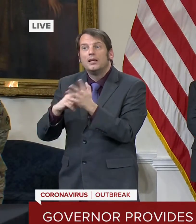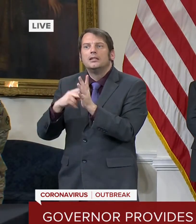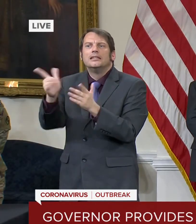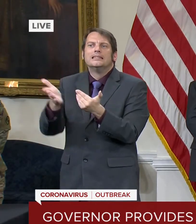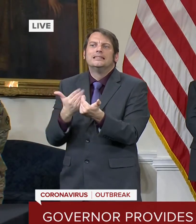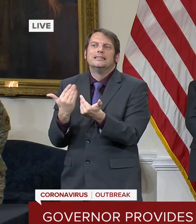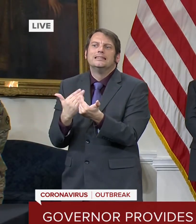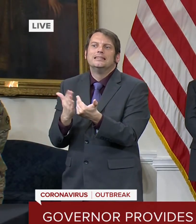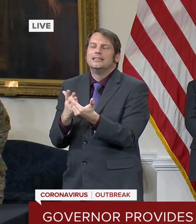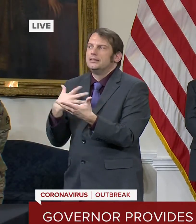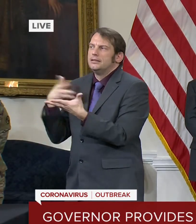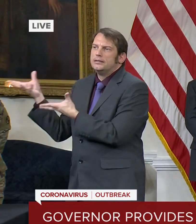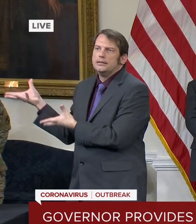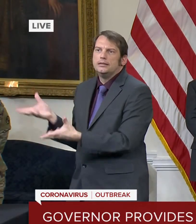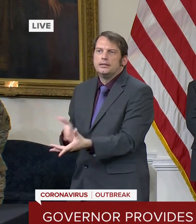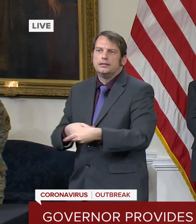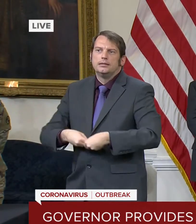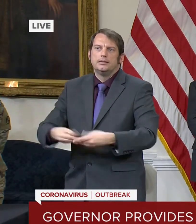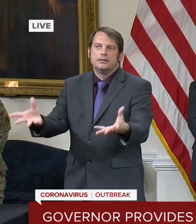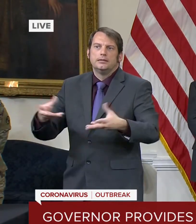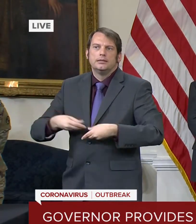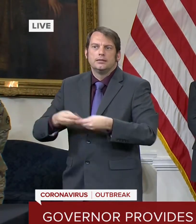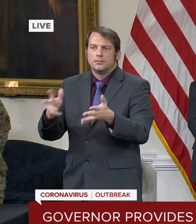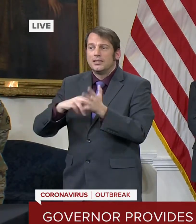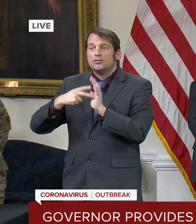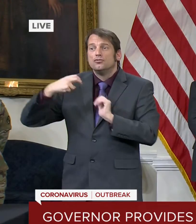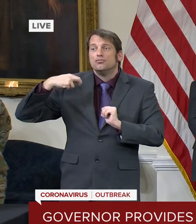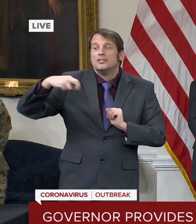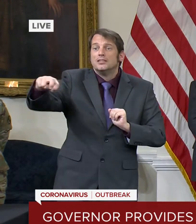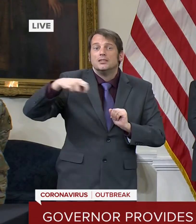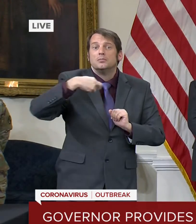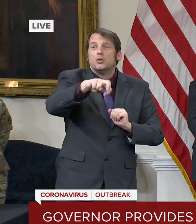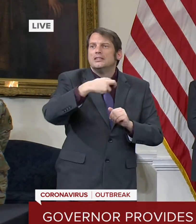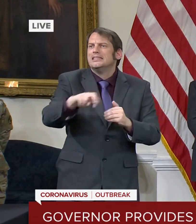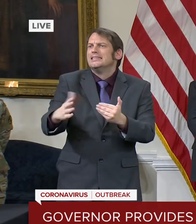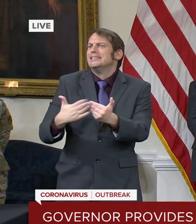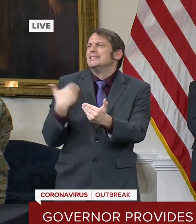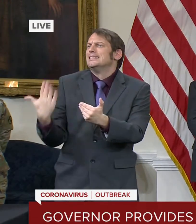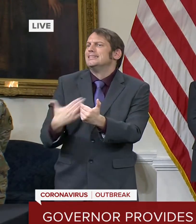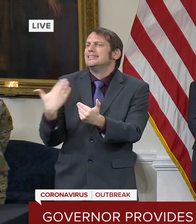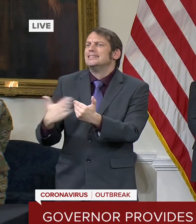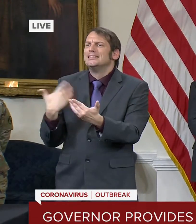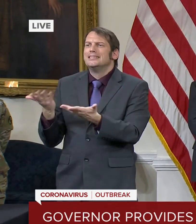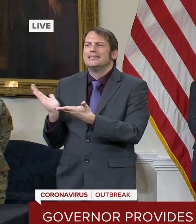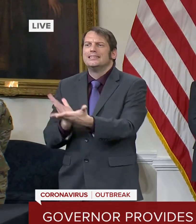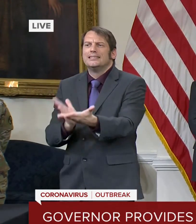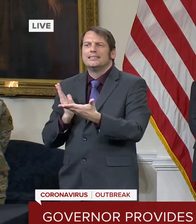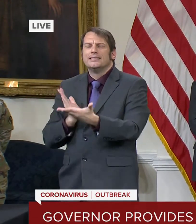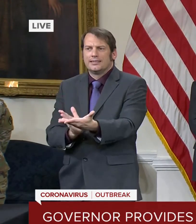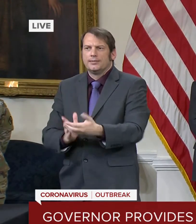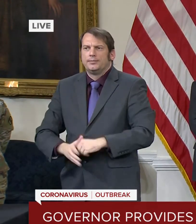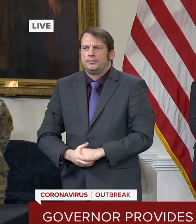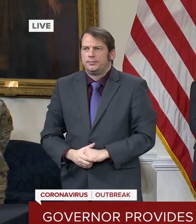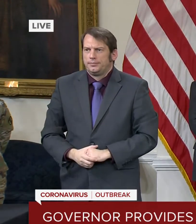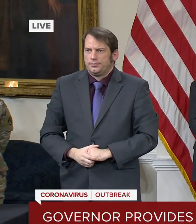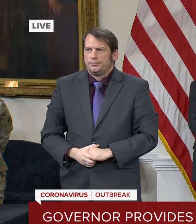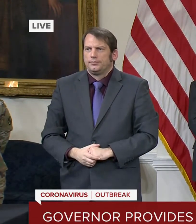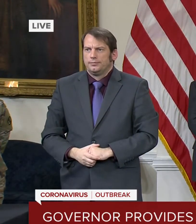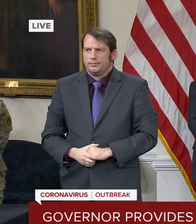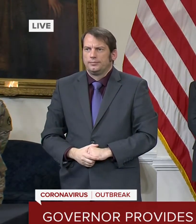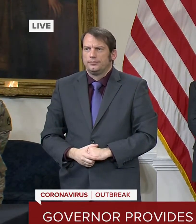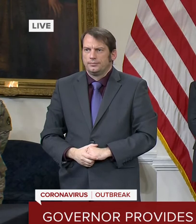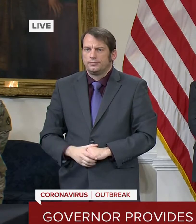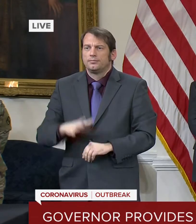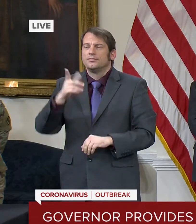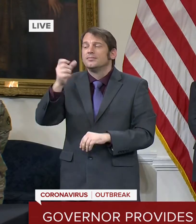vaccine administration locations. The side effects of J&J vaccine are similar to the other COVID-19 vaccines and